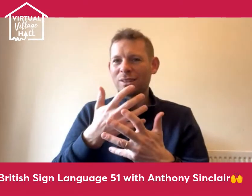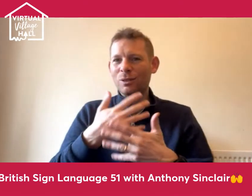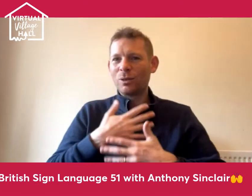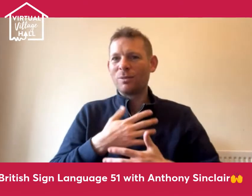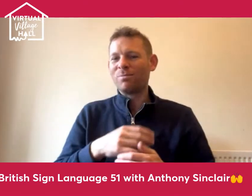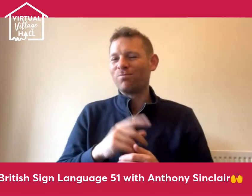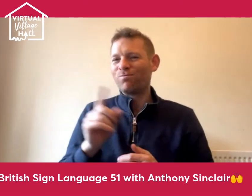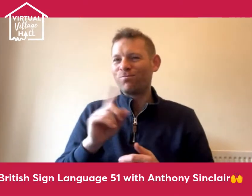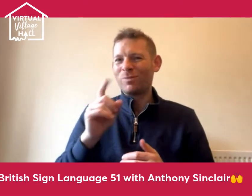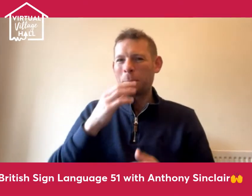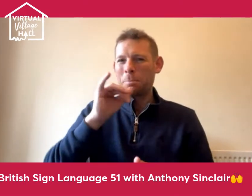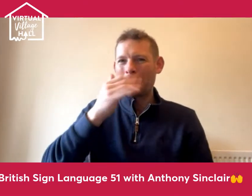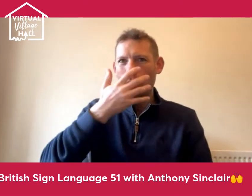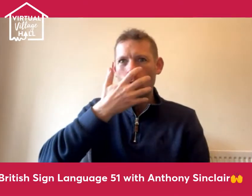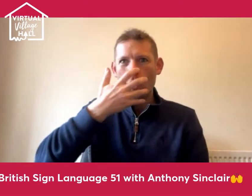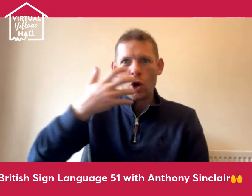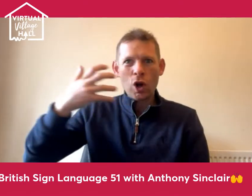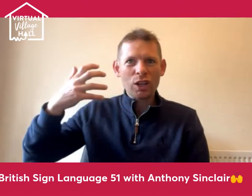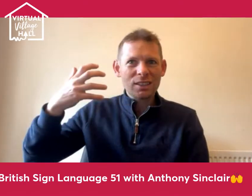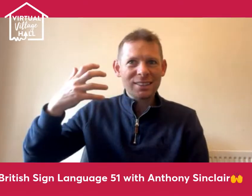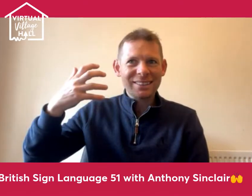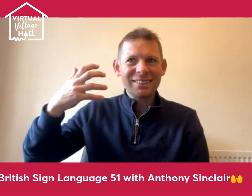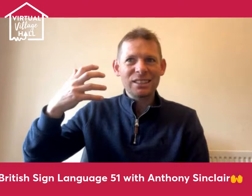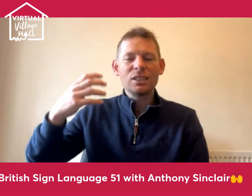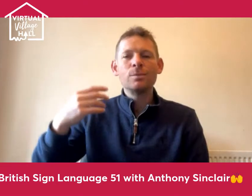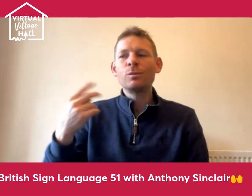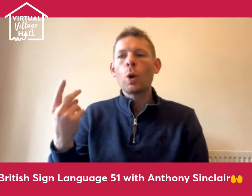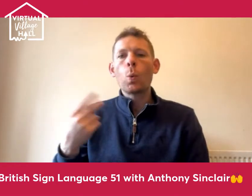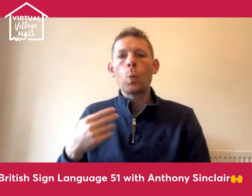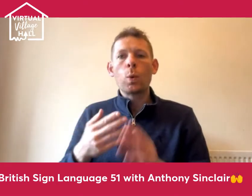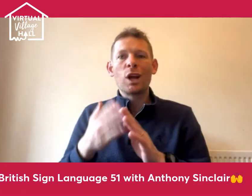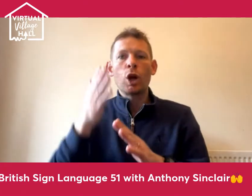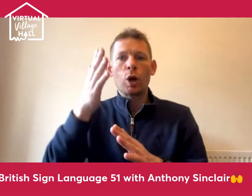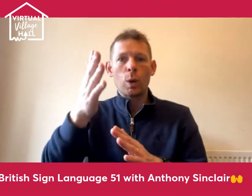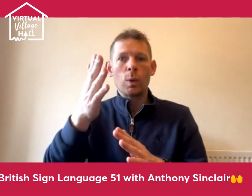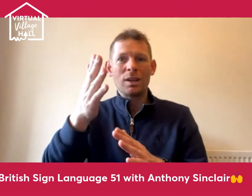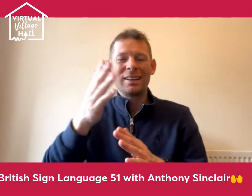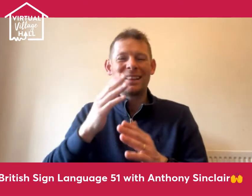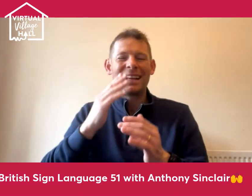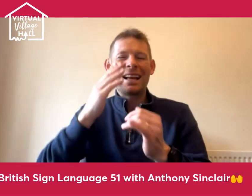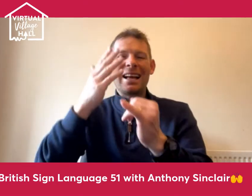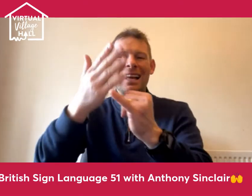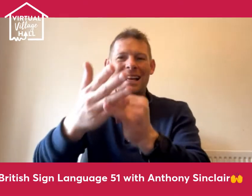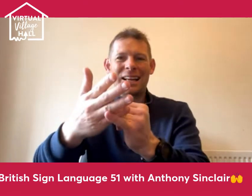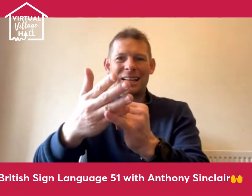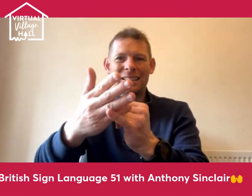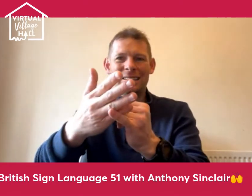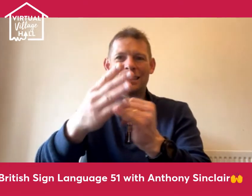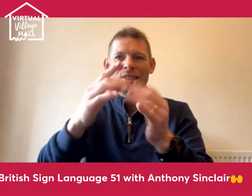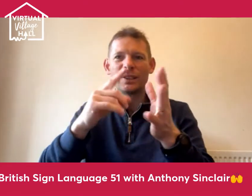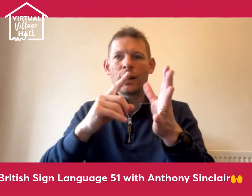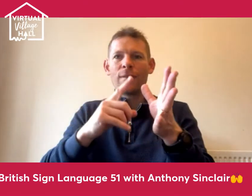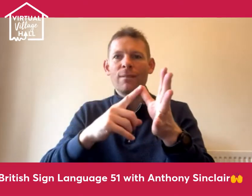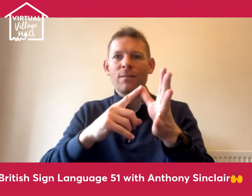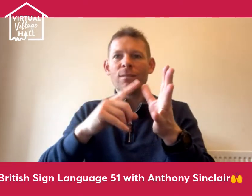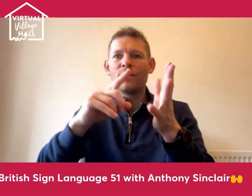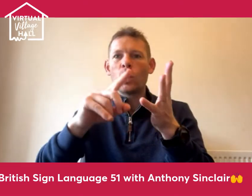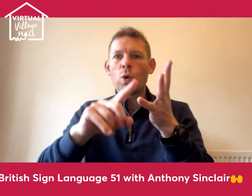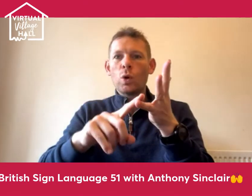We are slightly concerned that it might be extremely hot. We're going at the very end of